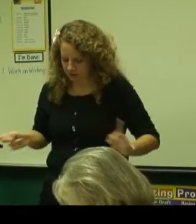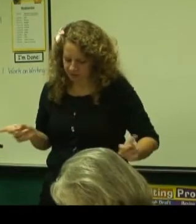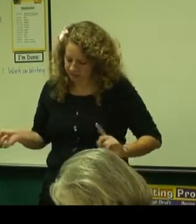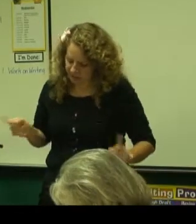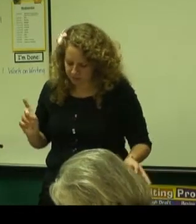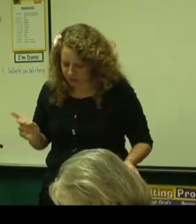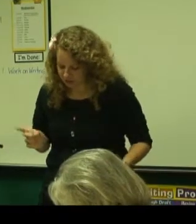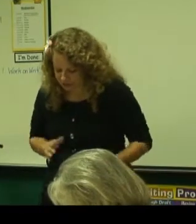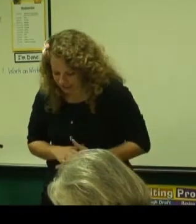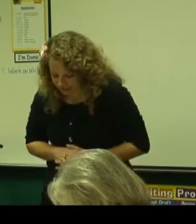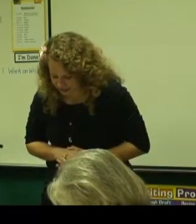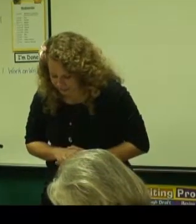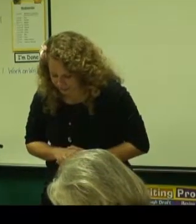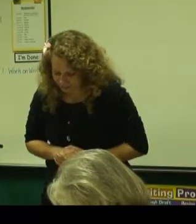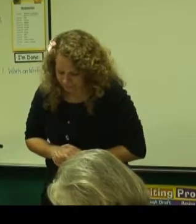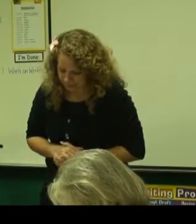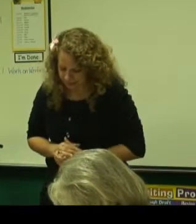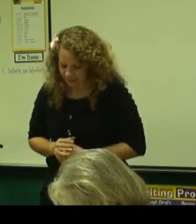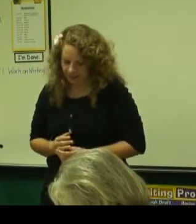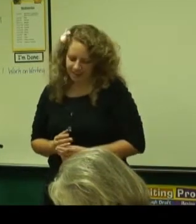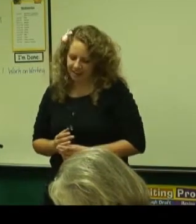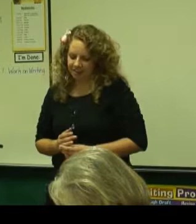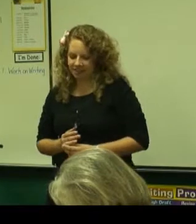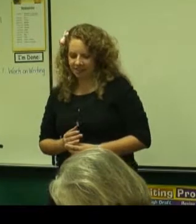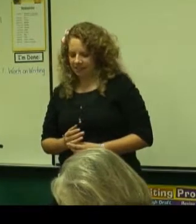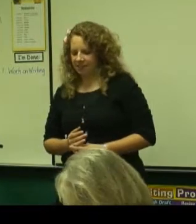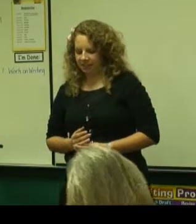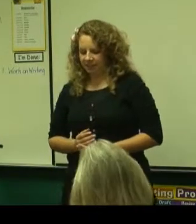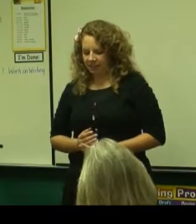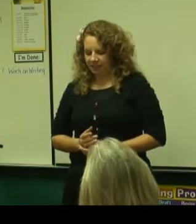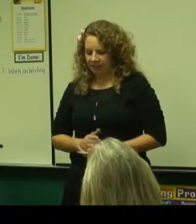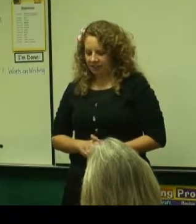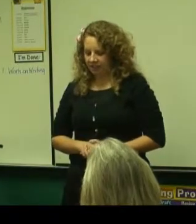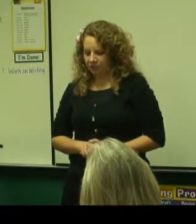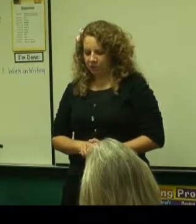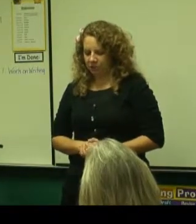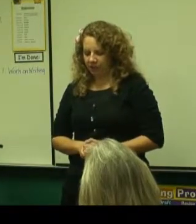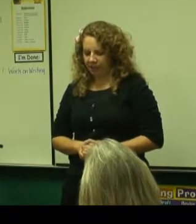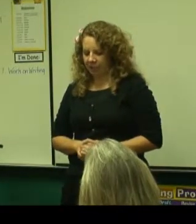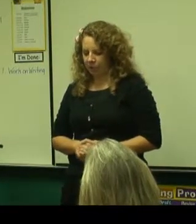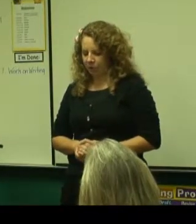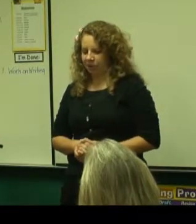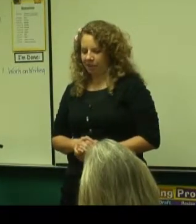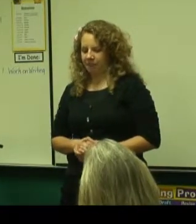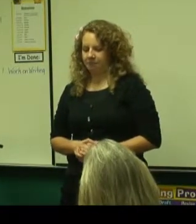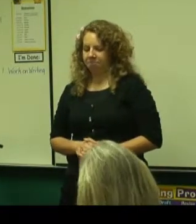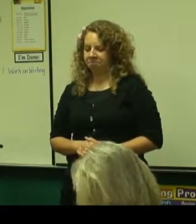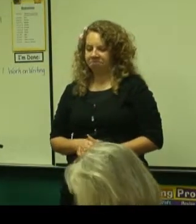or left side, whichever you like. Okay, and C, he don't like book, he.